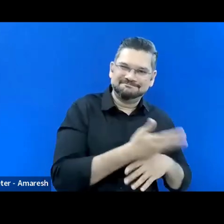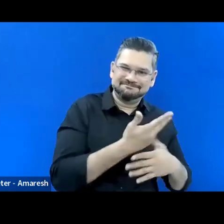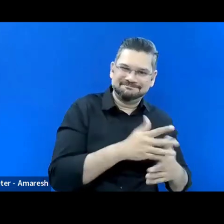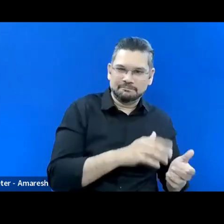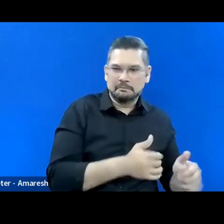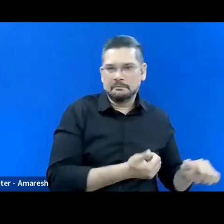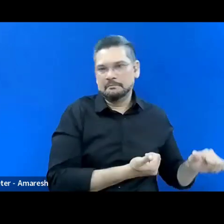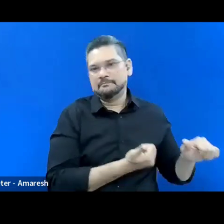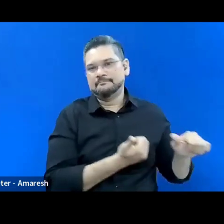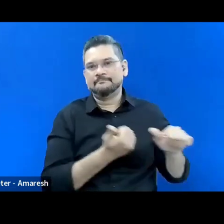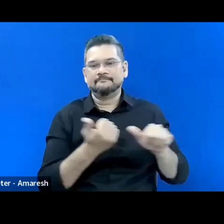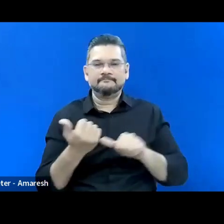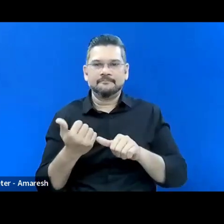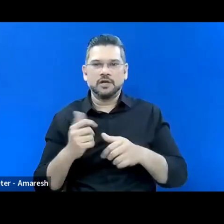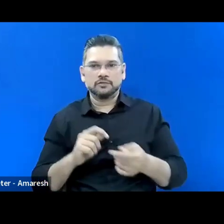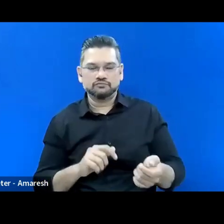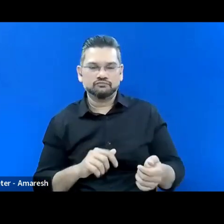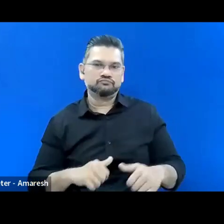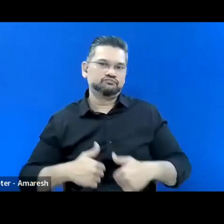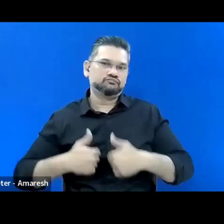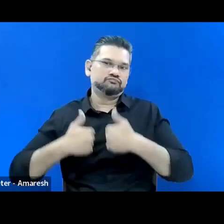we require at the